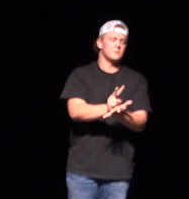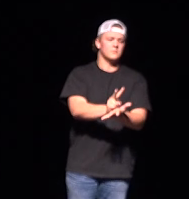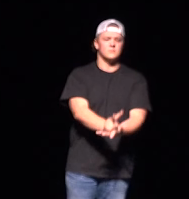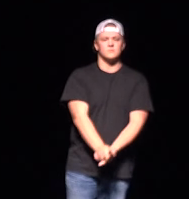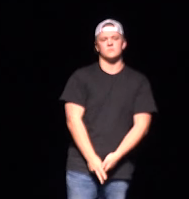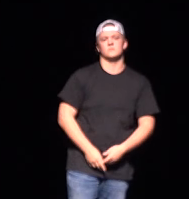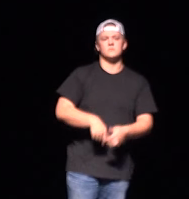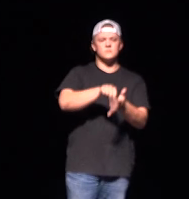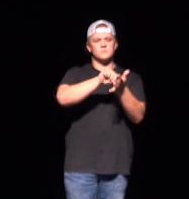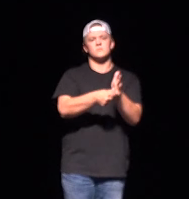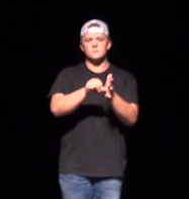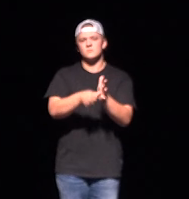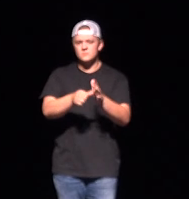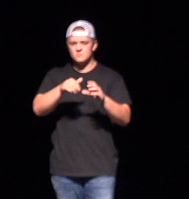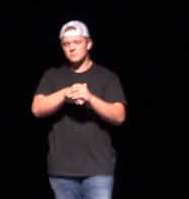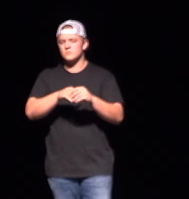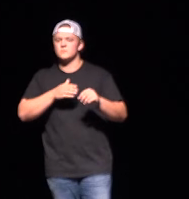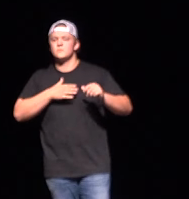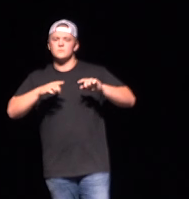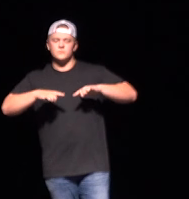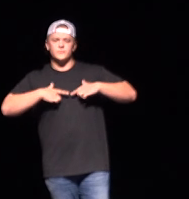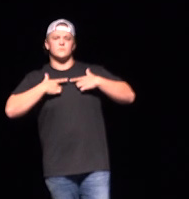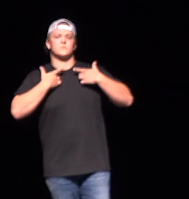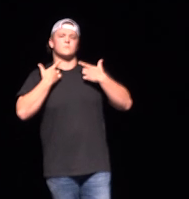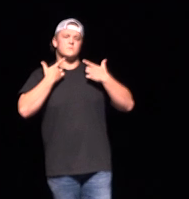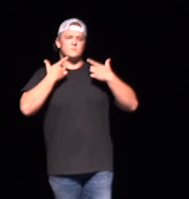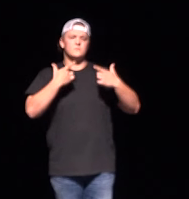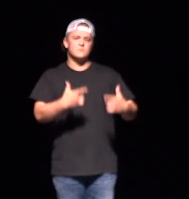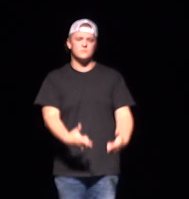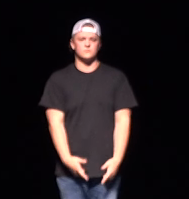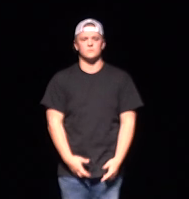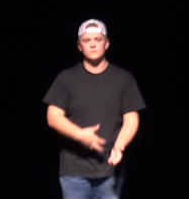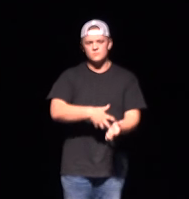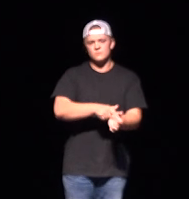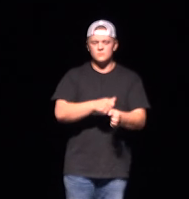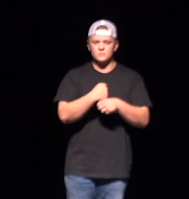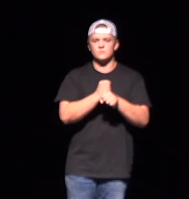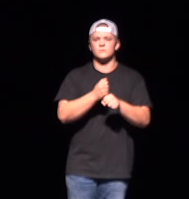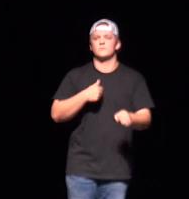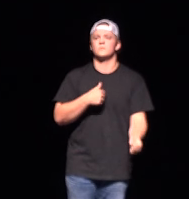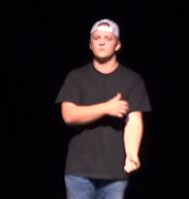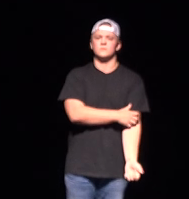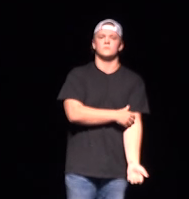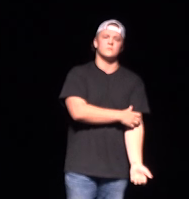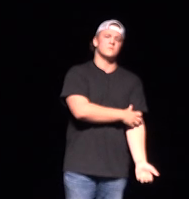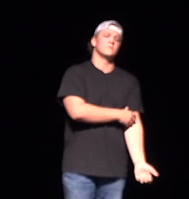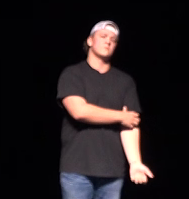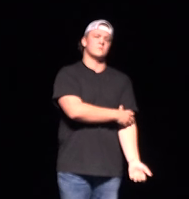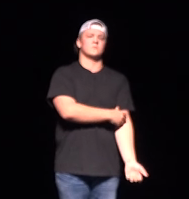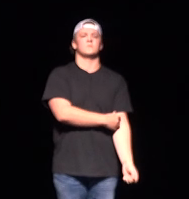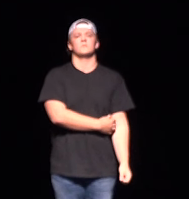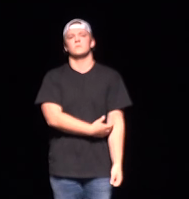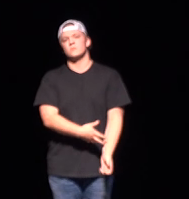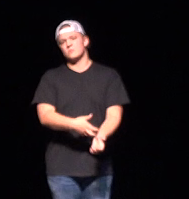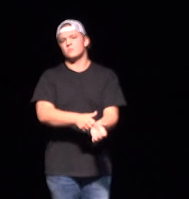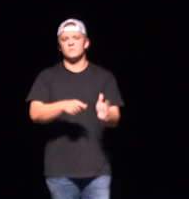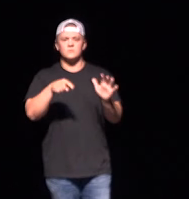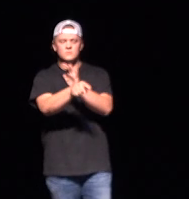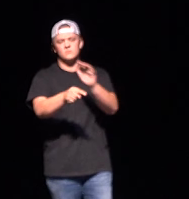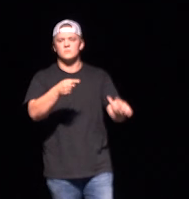fail It's just trying so much of it like an airfield Fuck, you're gonna hit you like an airfield Drugs killing